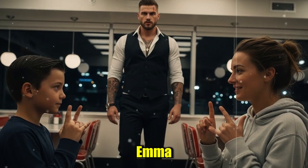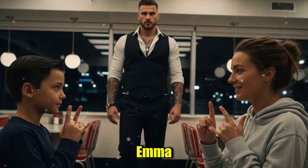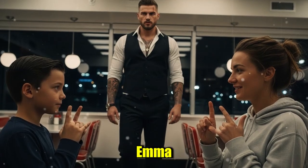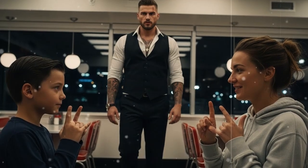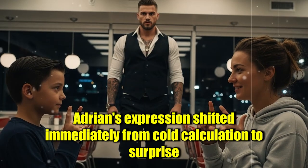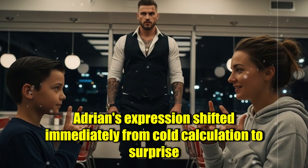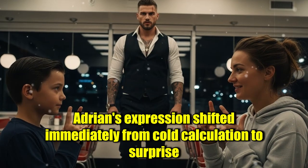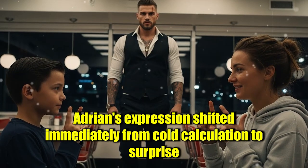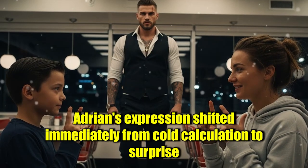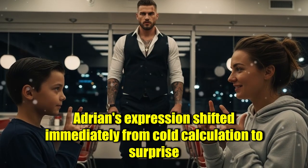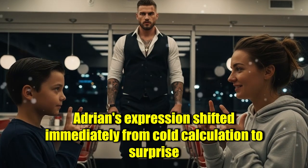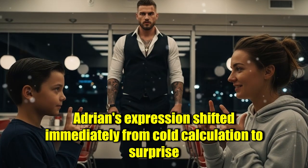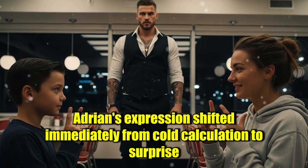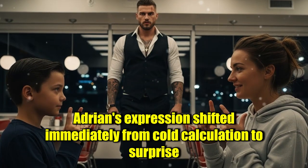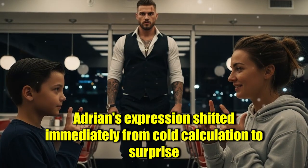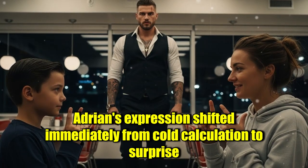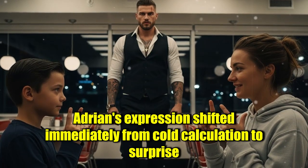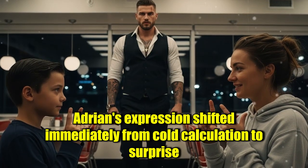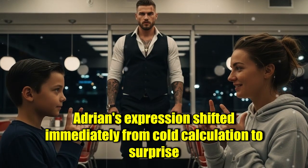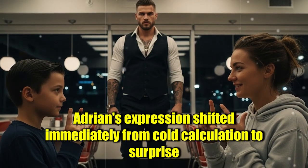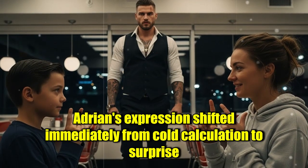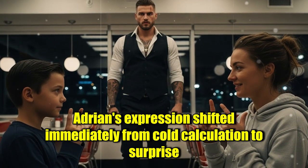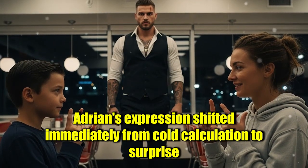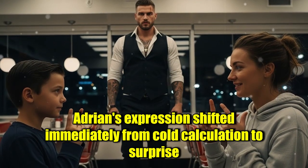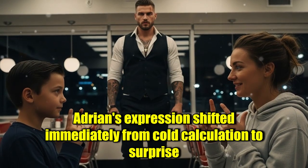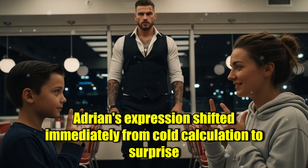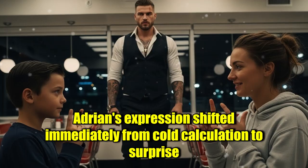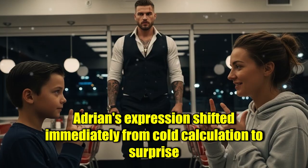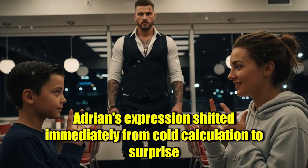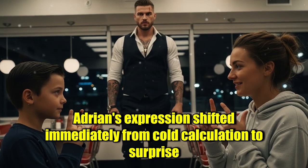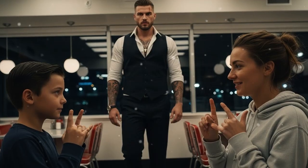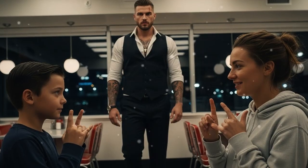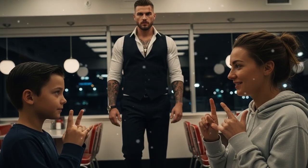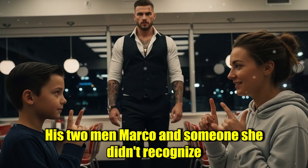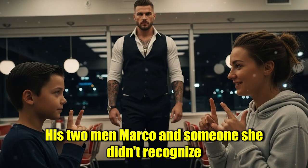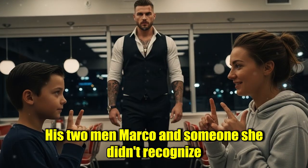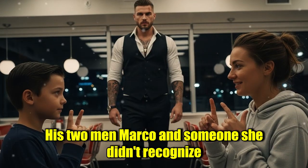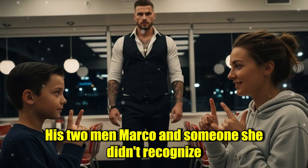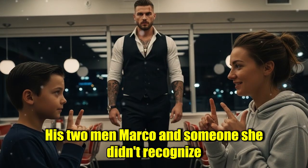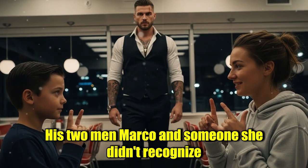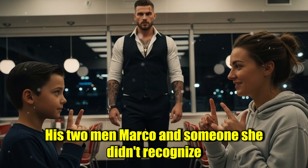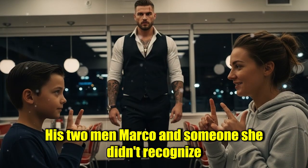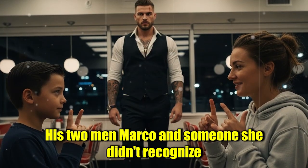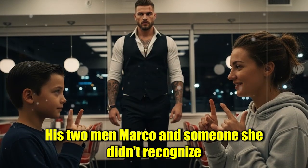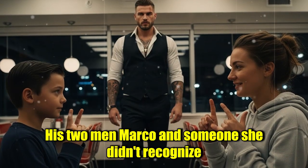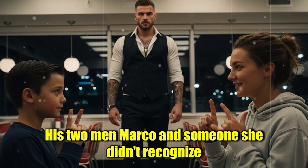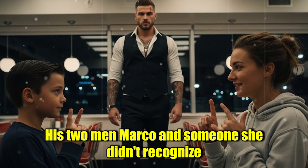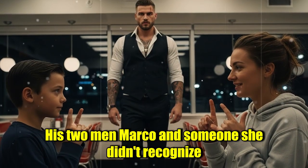"Emma?" Adrian's expression shifted immediately from cold calculation to surprise. His 2 men, Marco and someone she